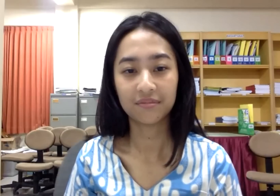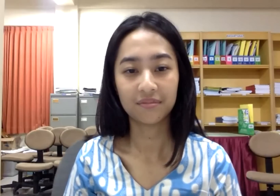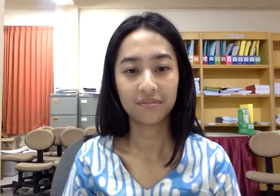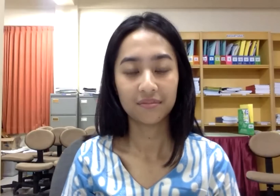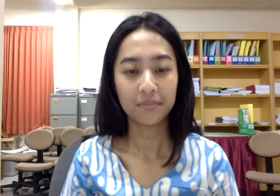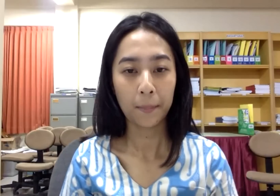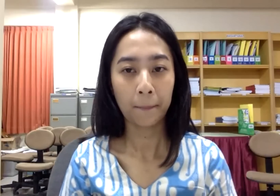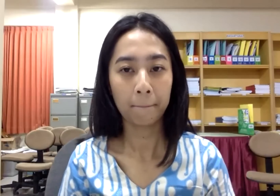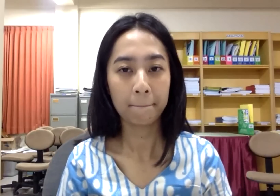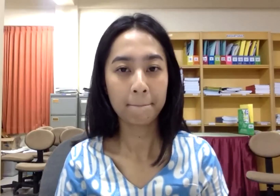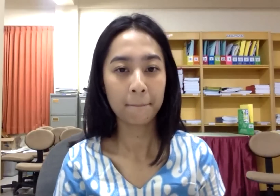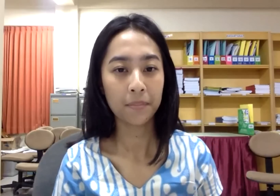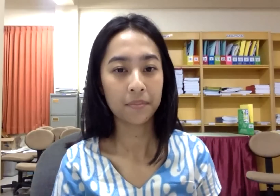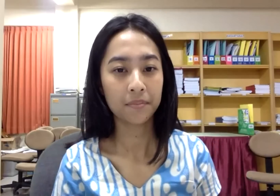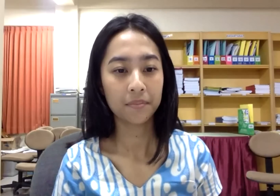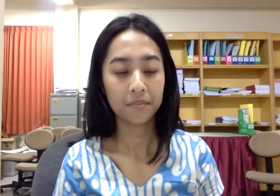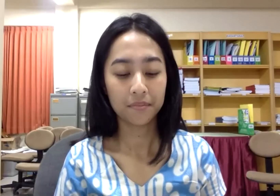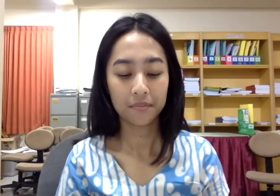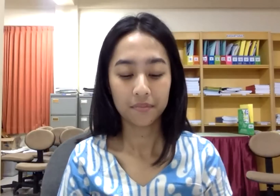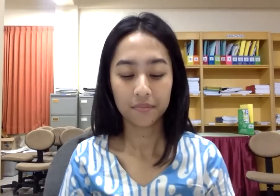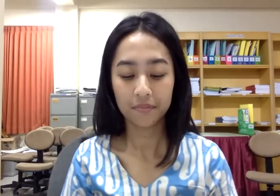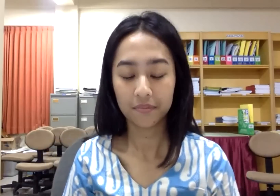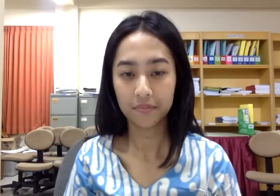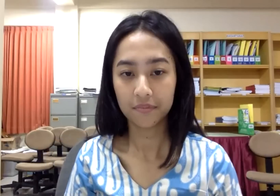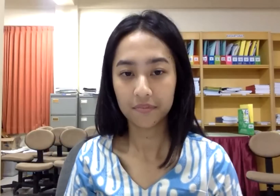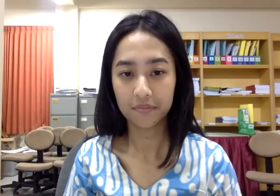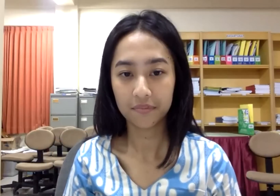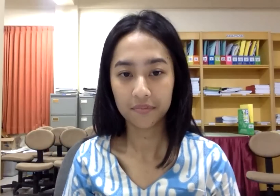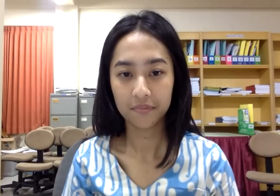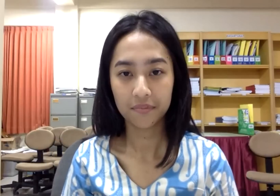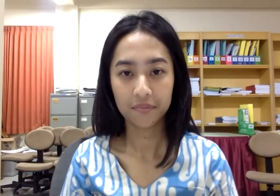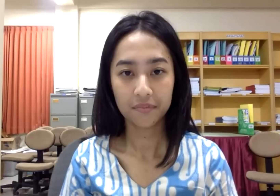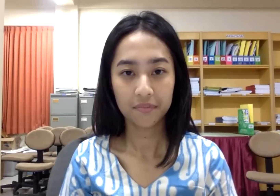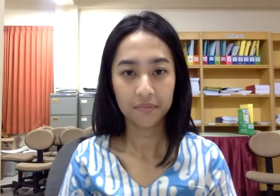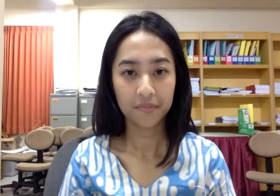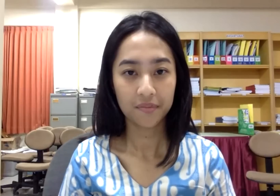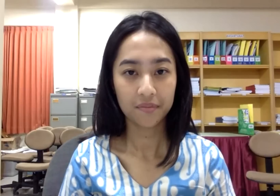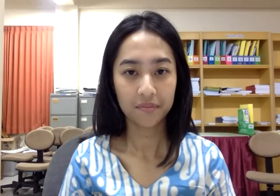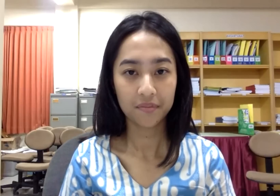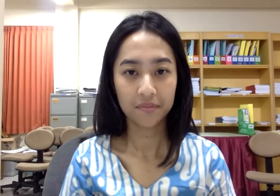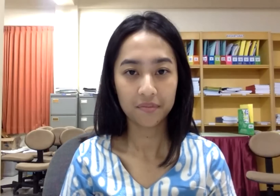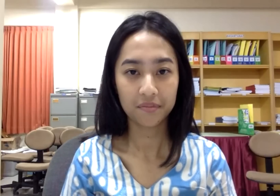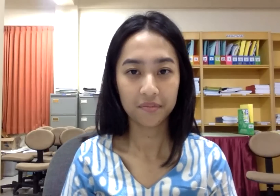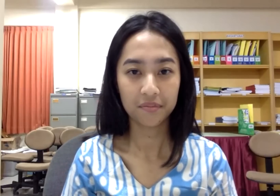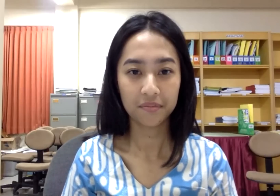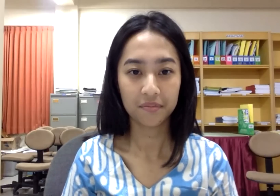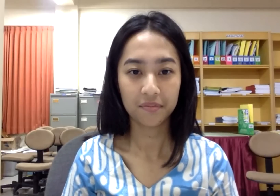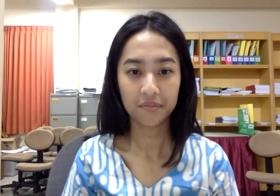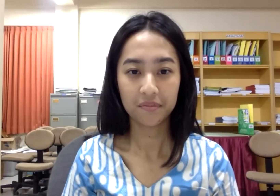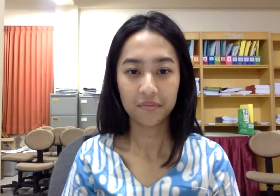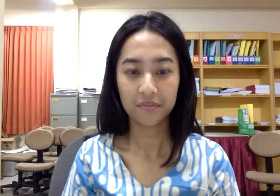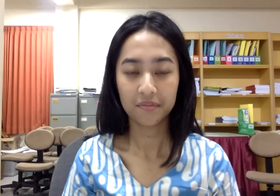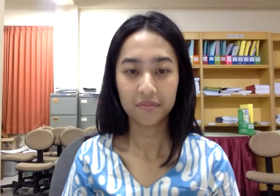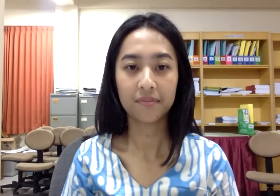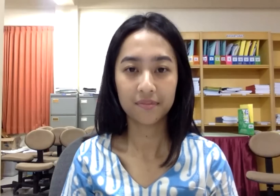pandemic. Well, first of all, I want to thank to Professor Dan Goodley for joining us in this